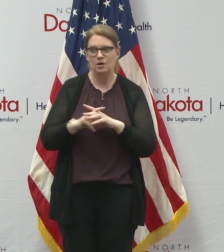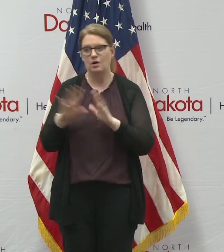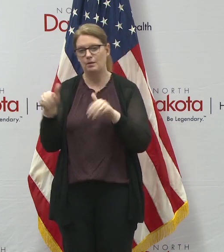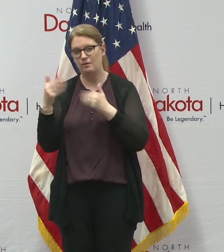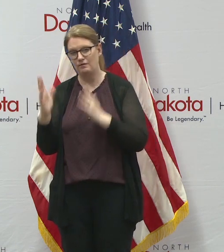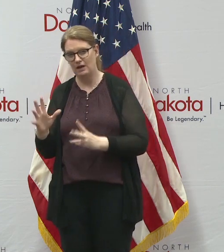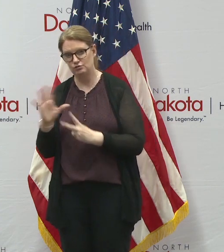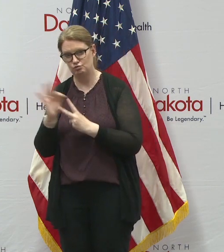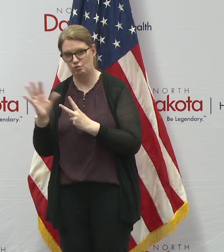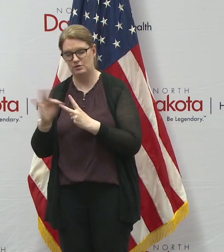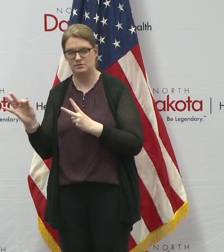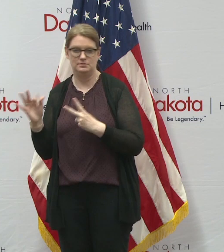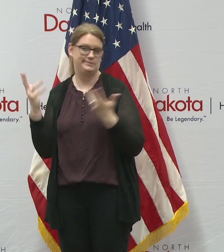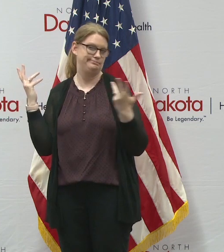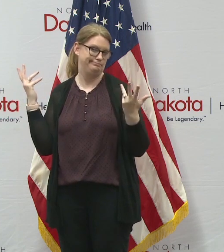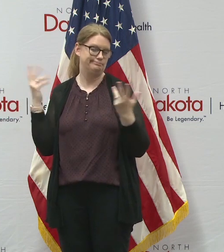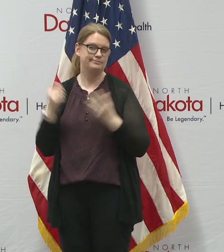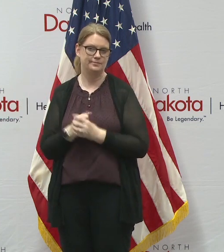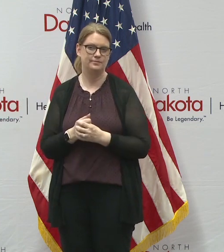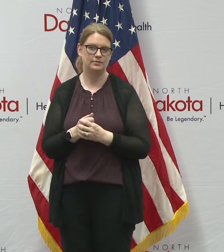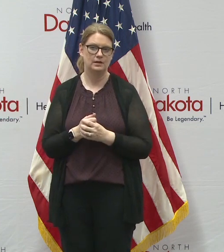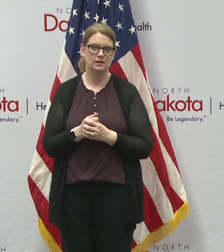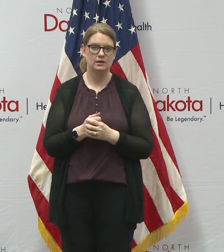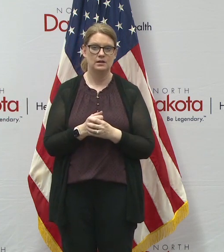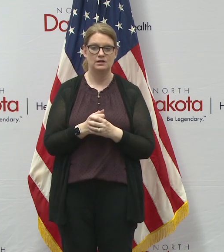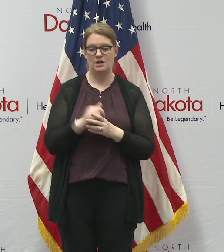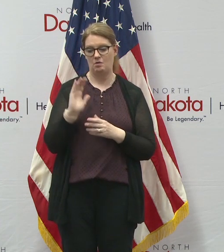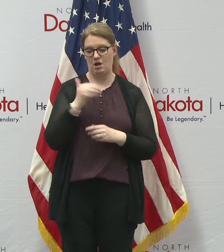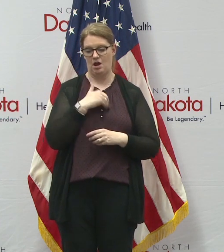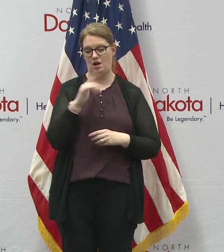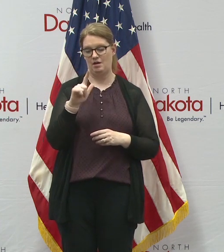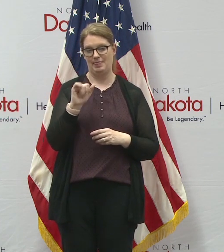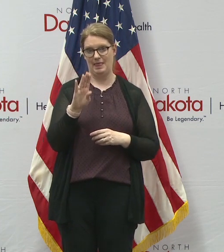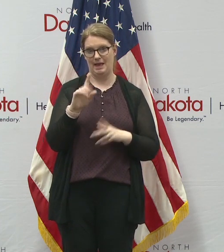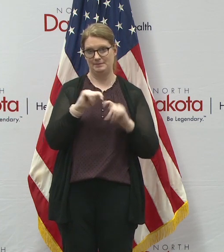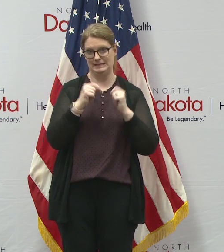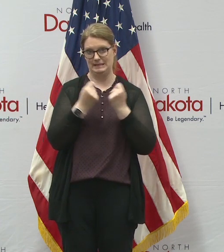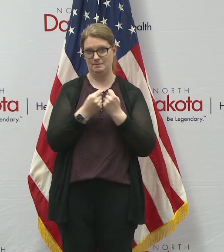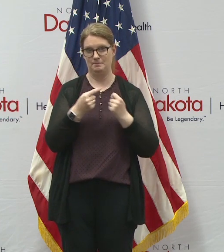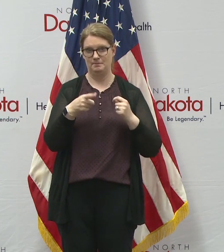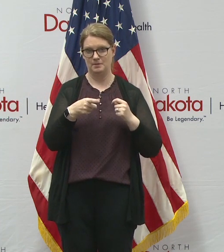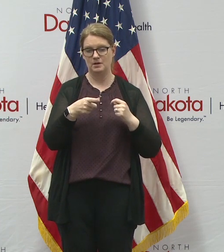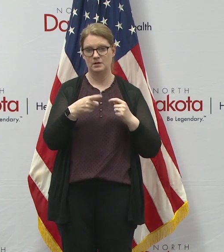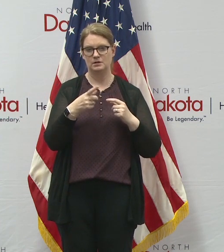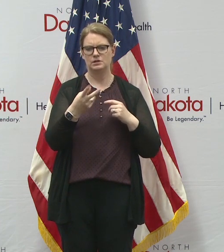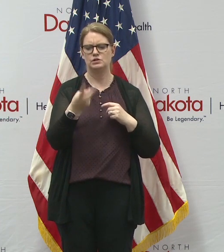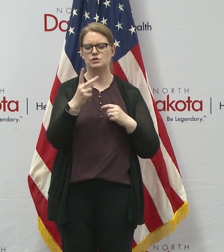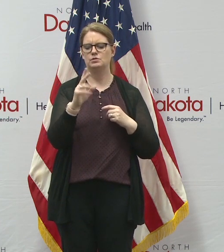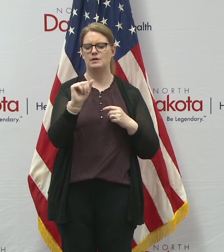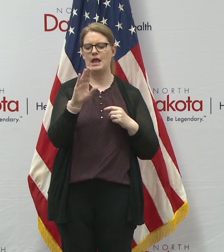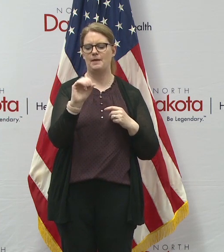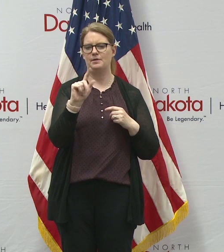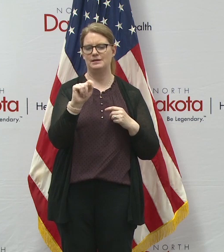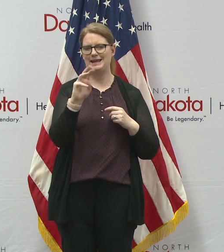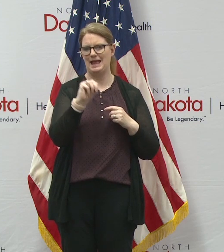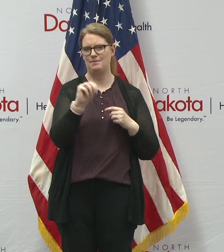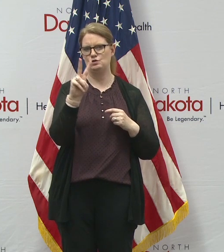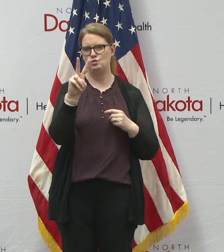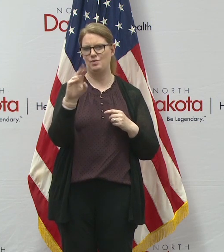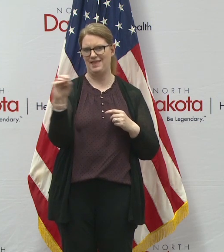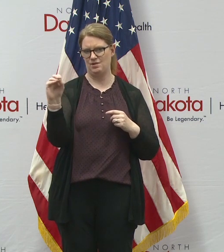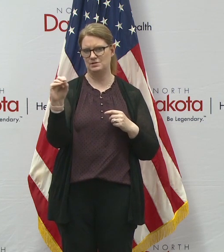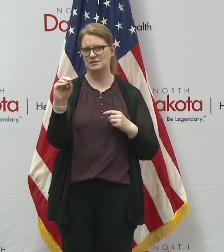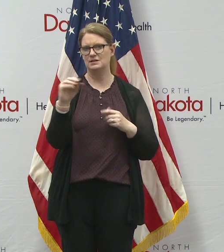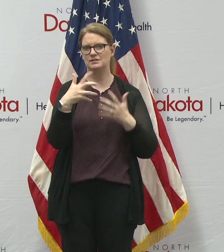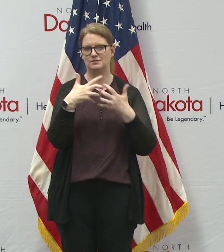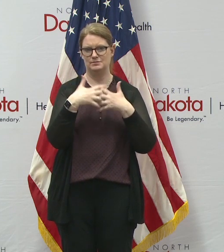providers going out. The work that our lab team has done with the two Abbott M2000 machines, which were both set